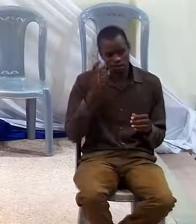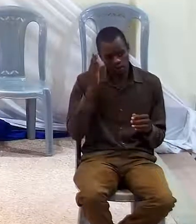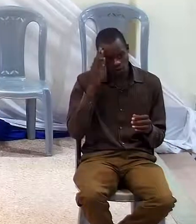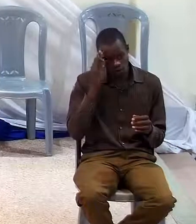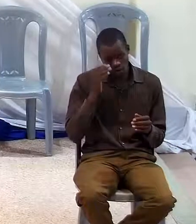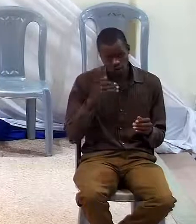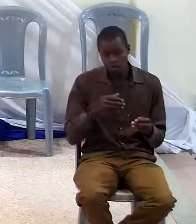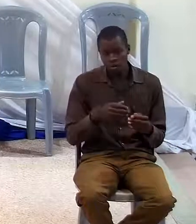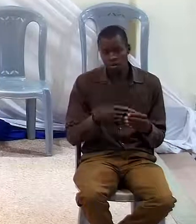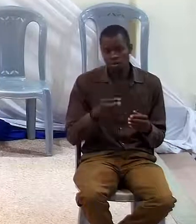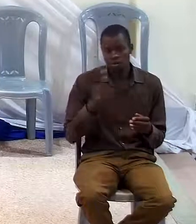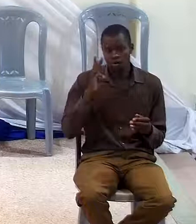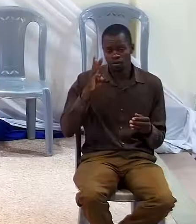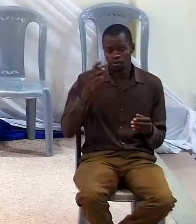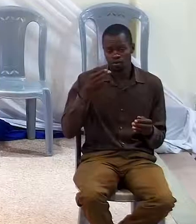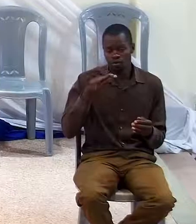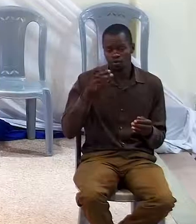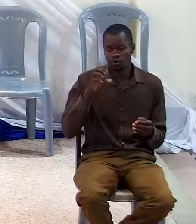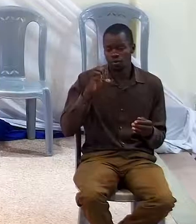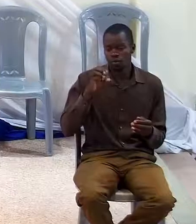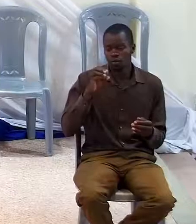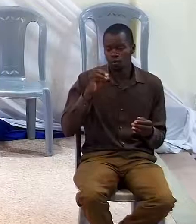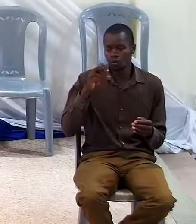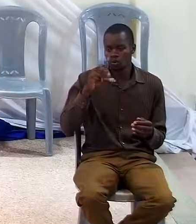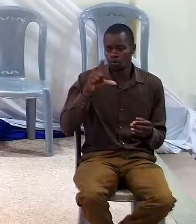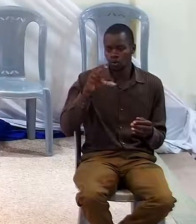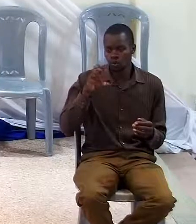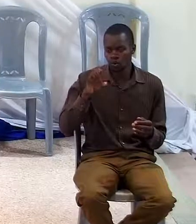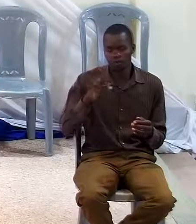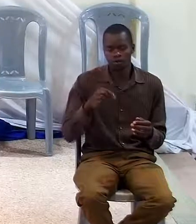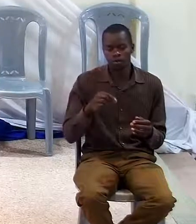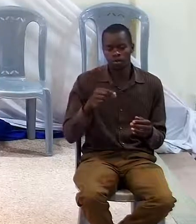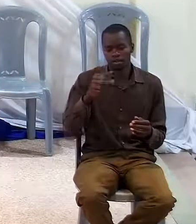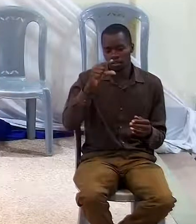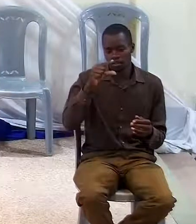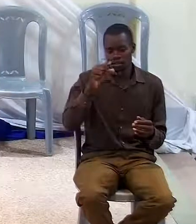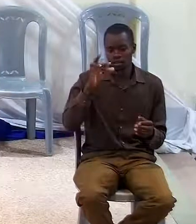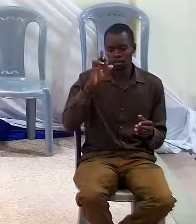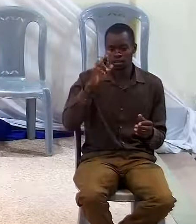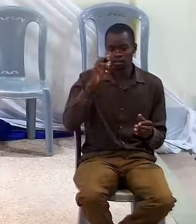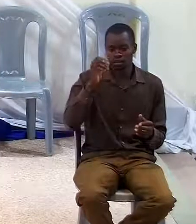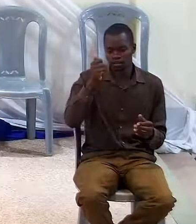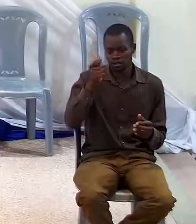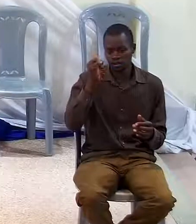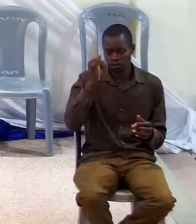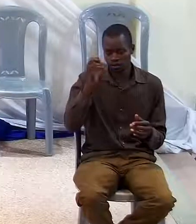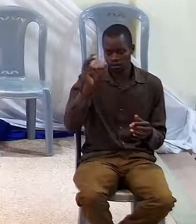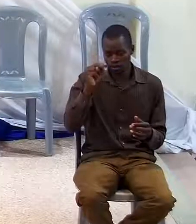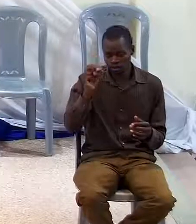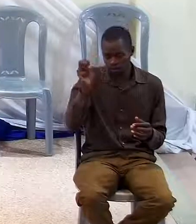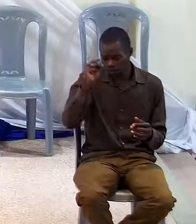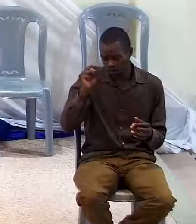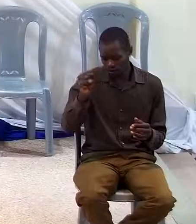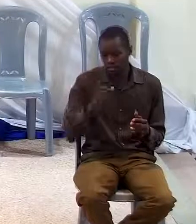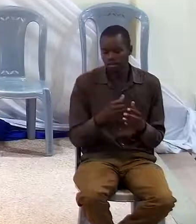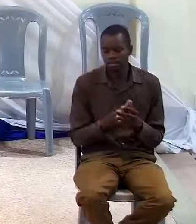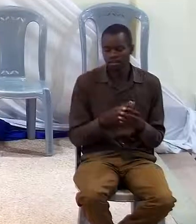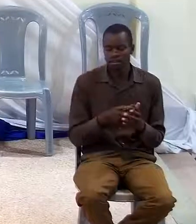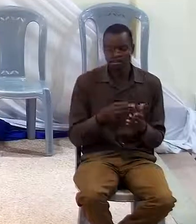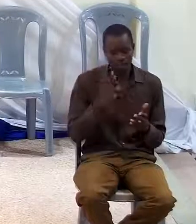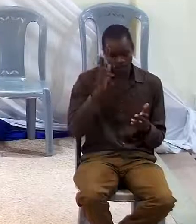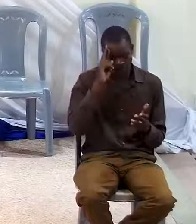whole grains and the brown, and the reason I'll talk more of the whole and leave alone the